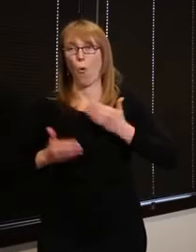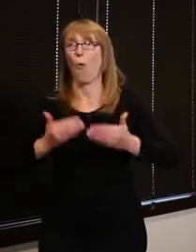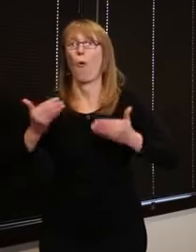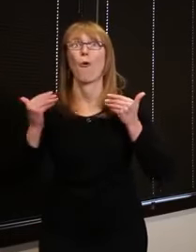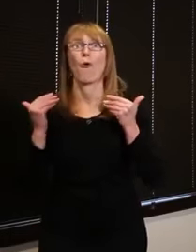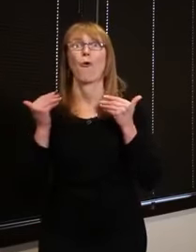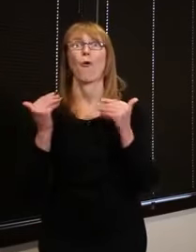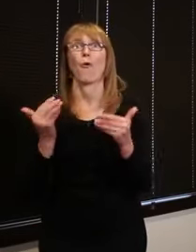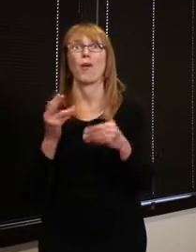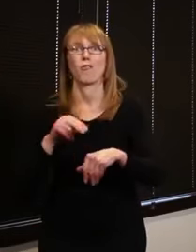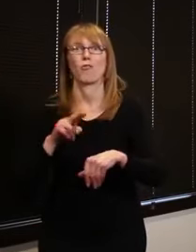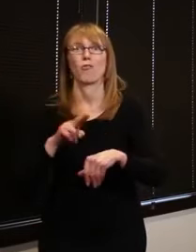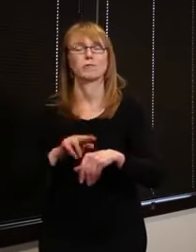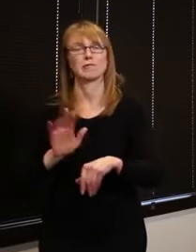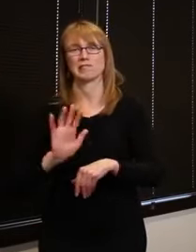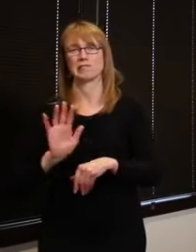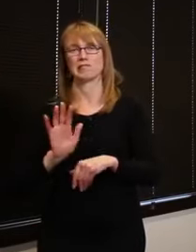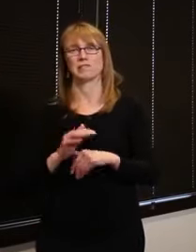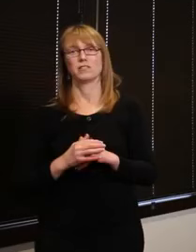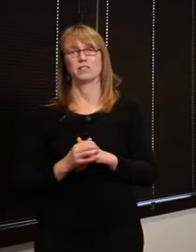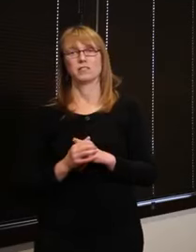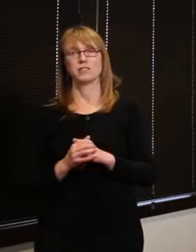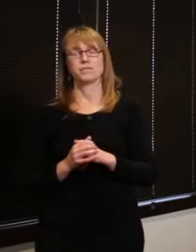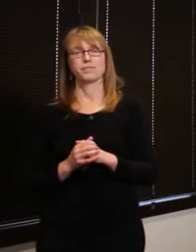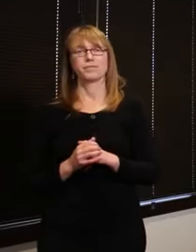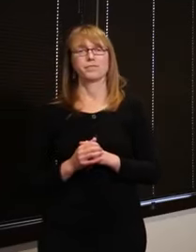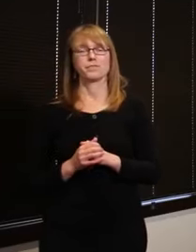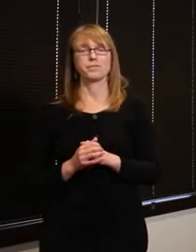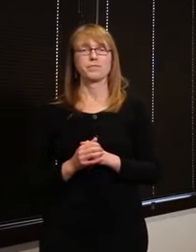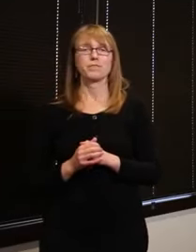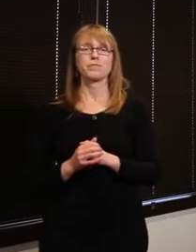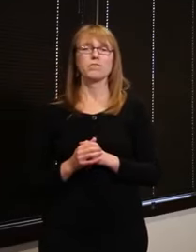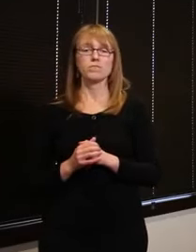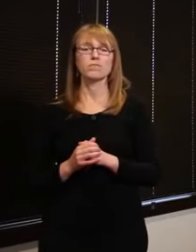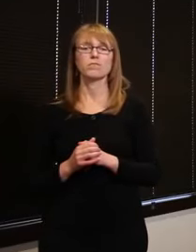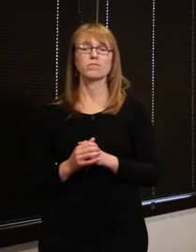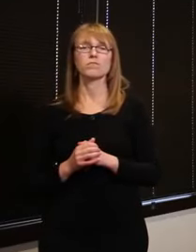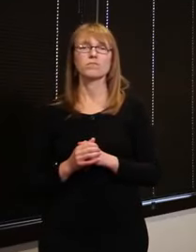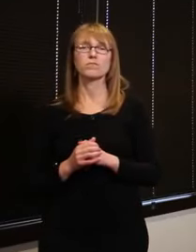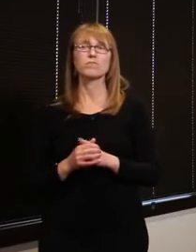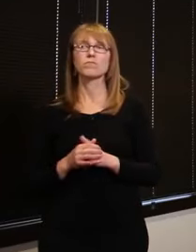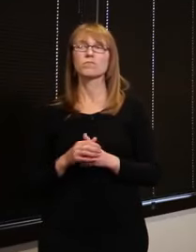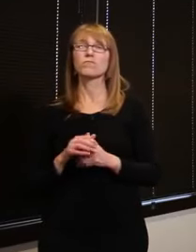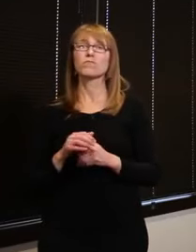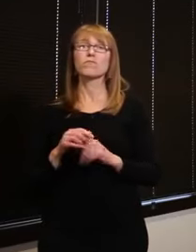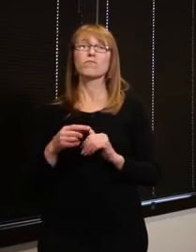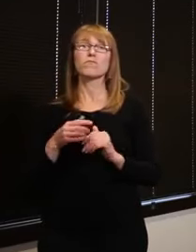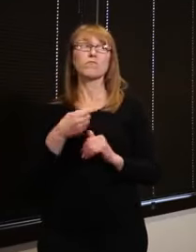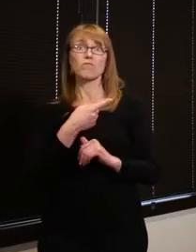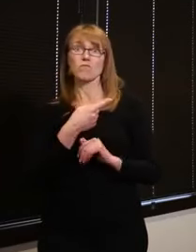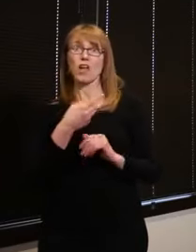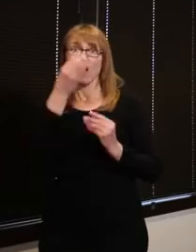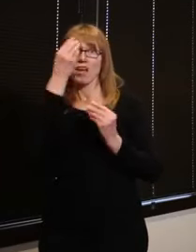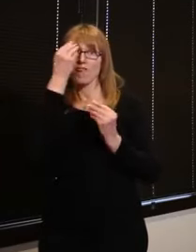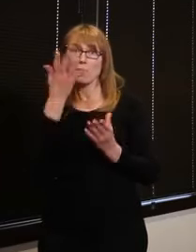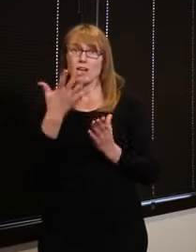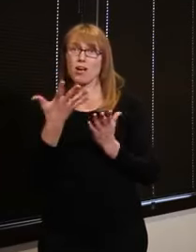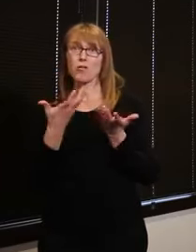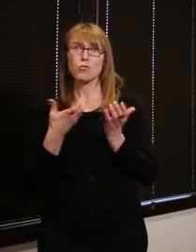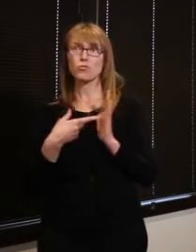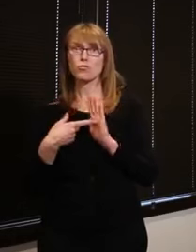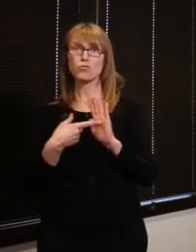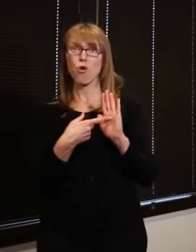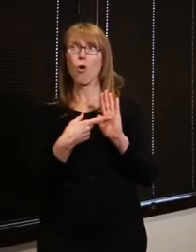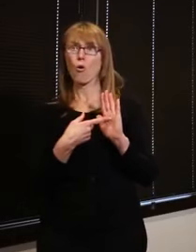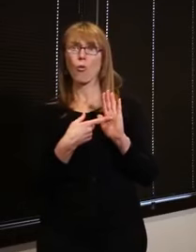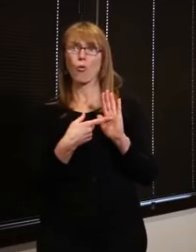end. And so those are just some stories that I wanted to share with everybody to reiterate the fact that, yes,